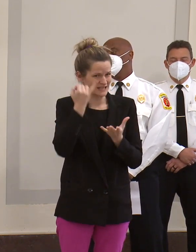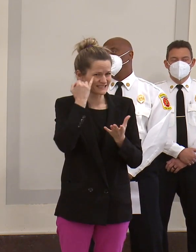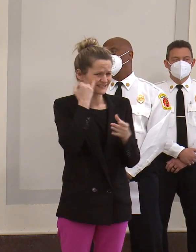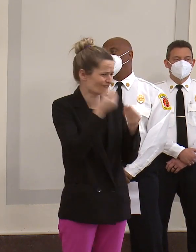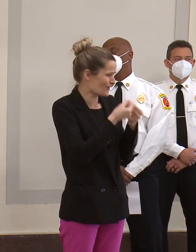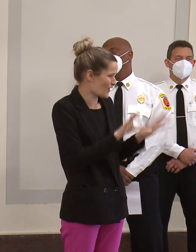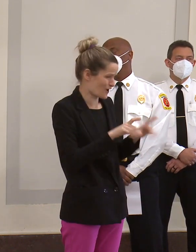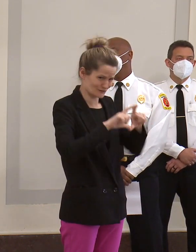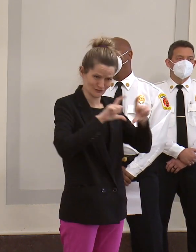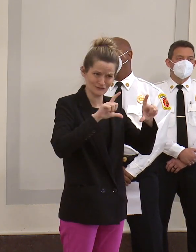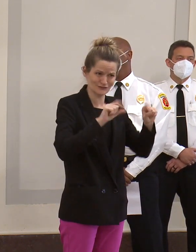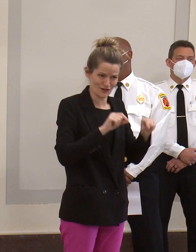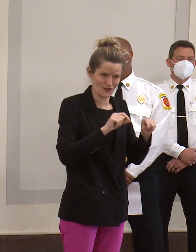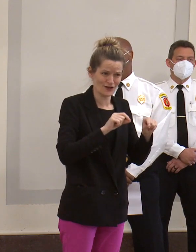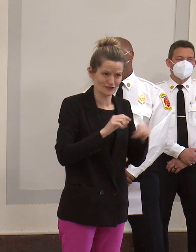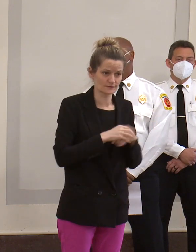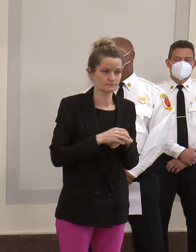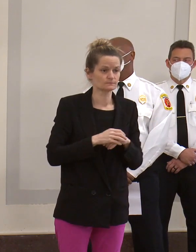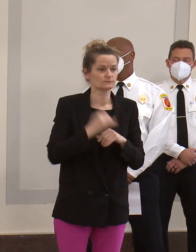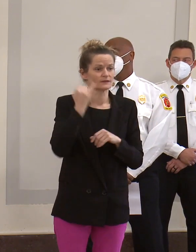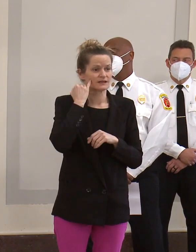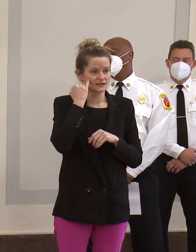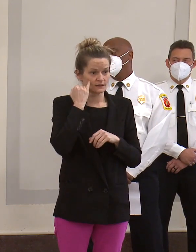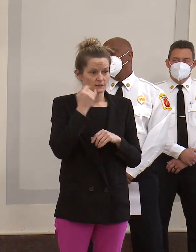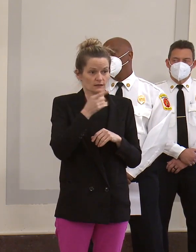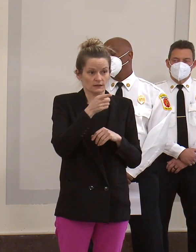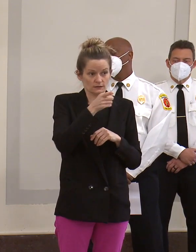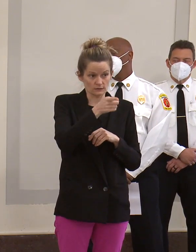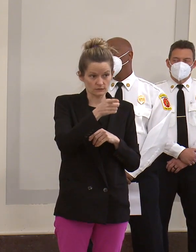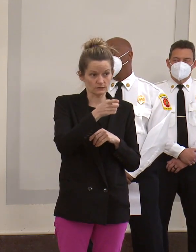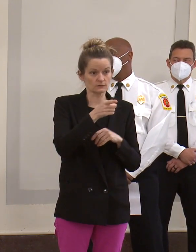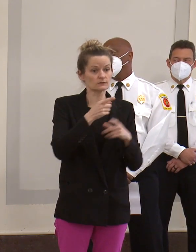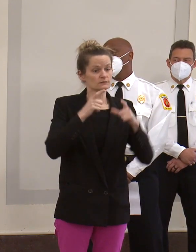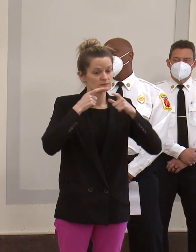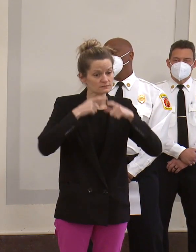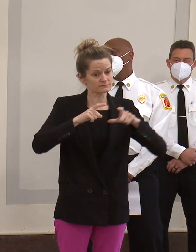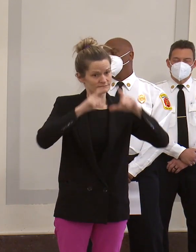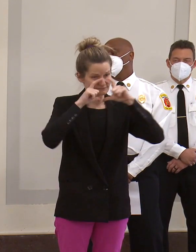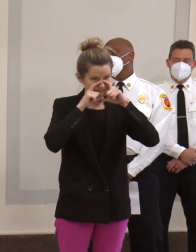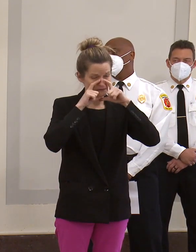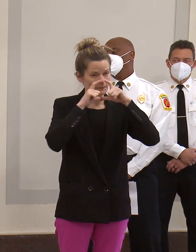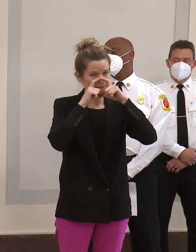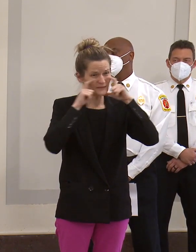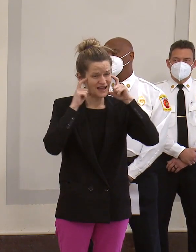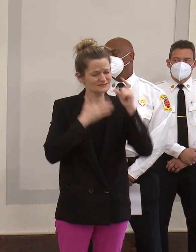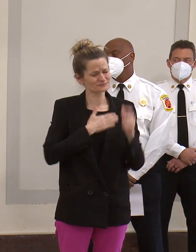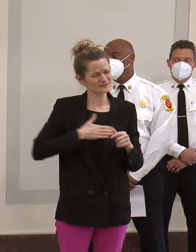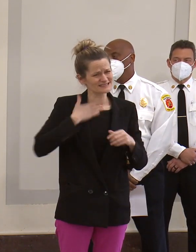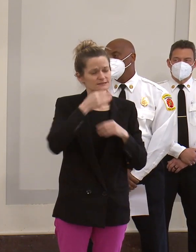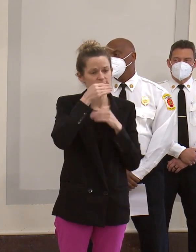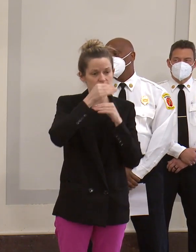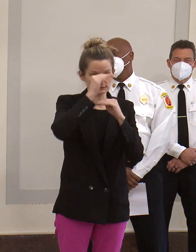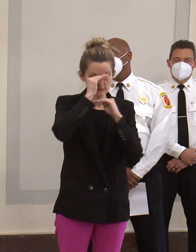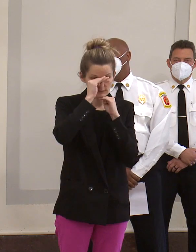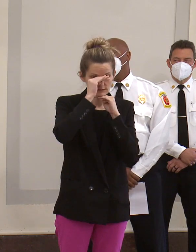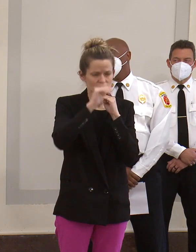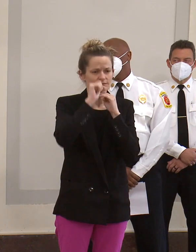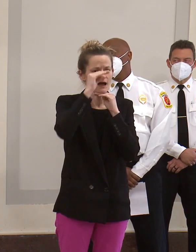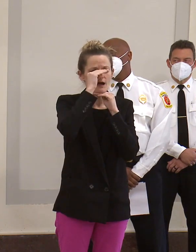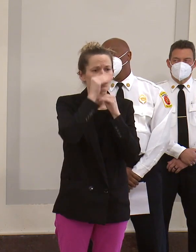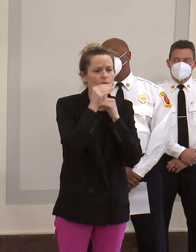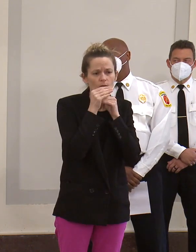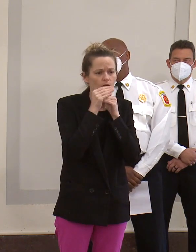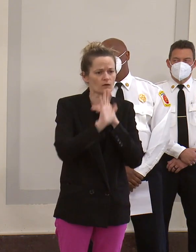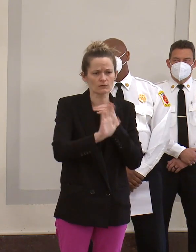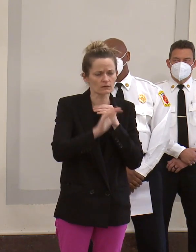when indoors, wash your hands, keep your distance, and if you have any symptoms or exposure to someone with symptoms, please get tested, even